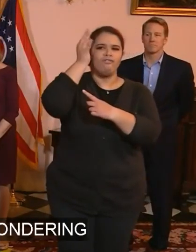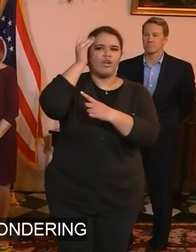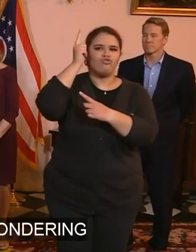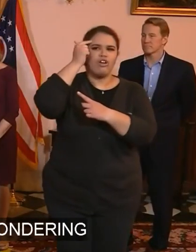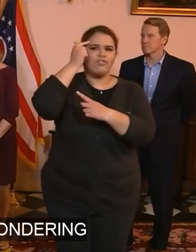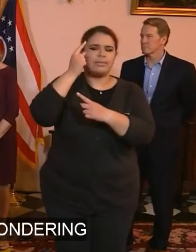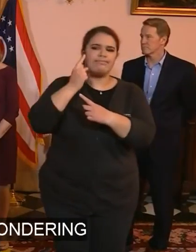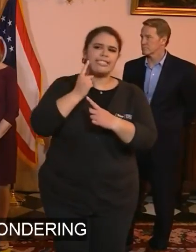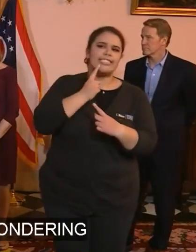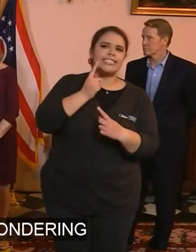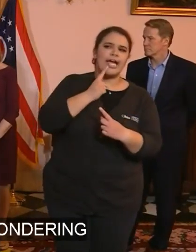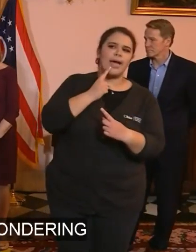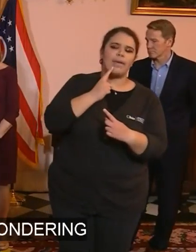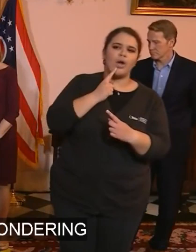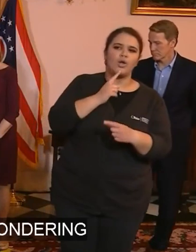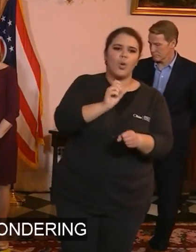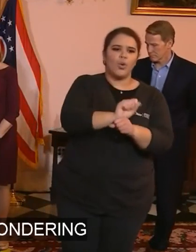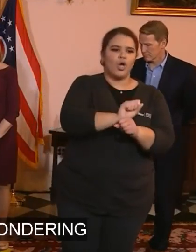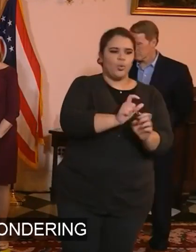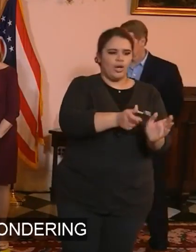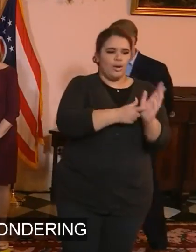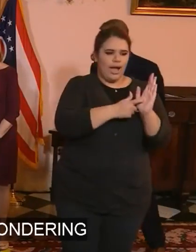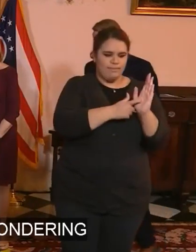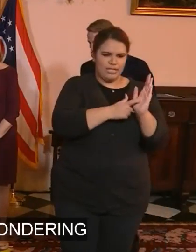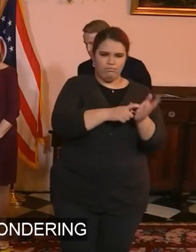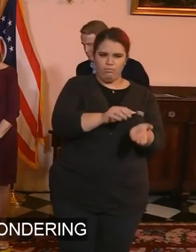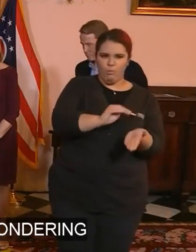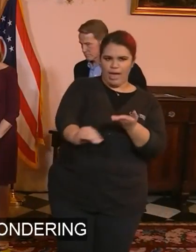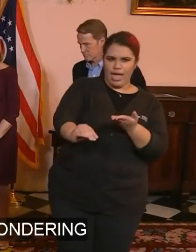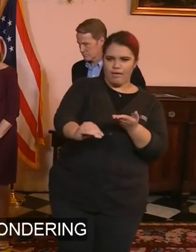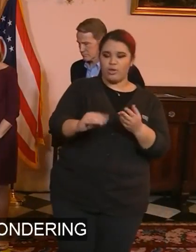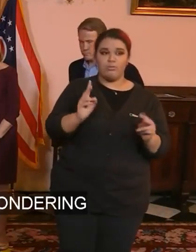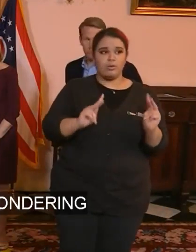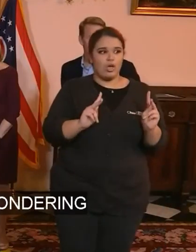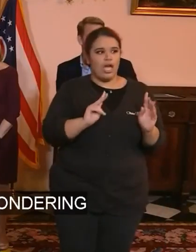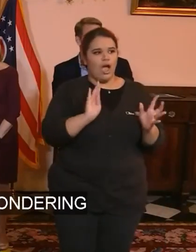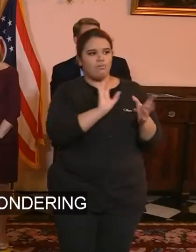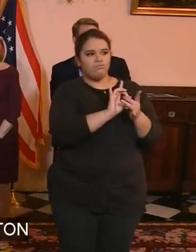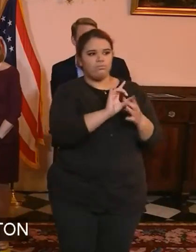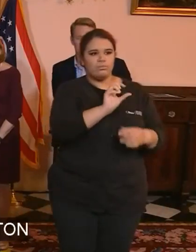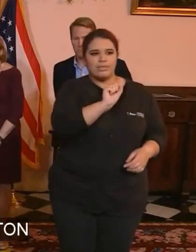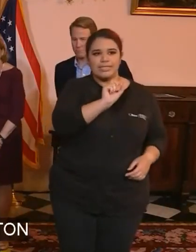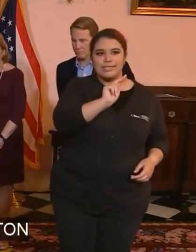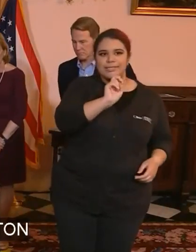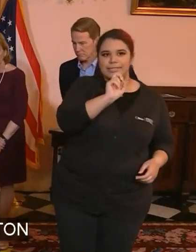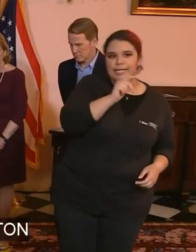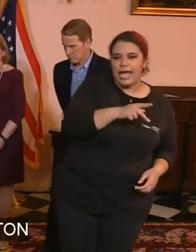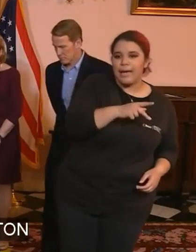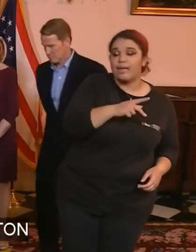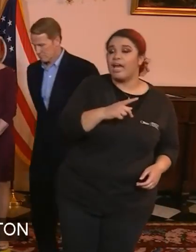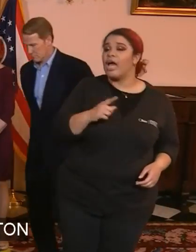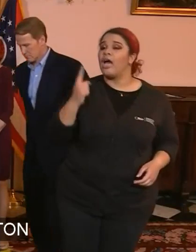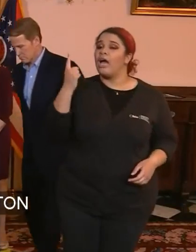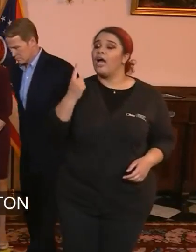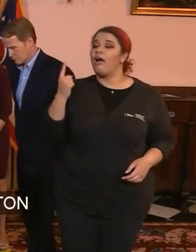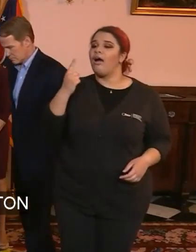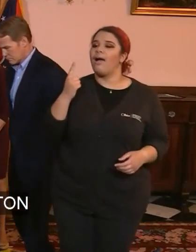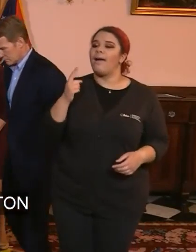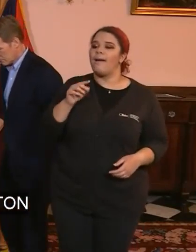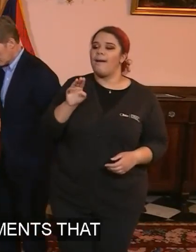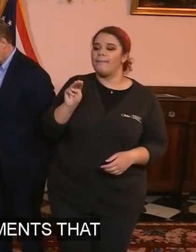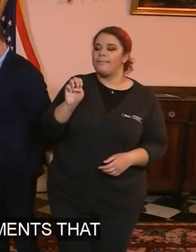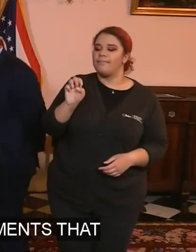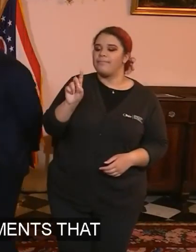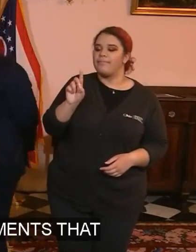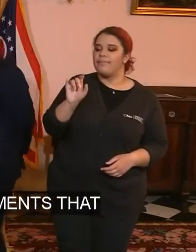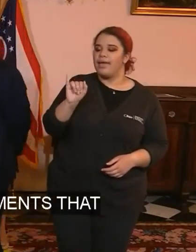get cash assistance or SNAP, and have you reconsidered instituting Medicaid work requirements given the situation and the